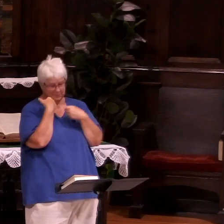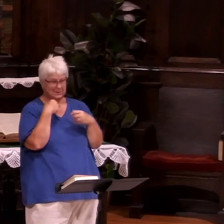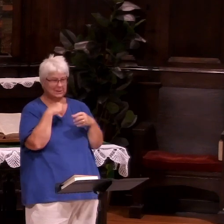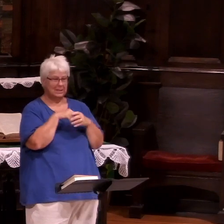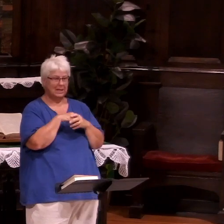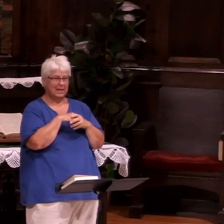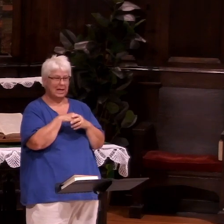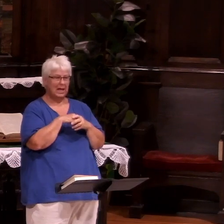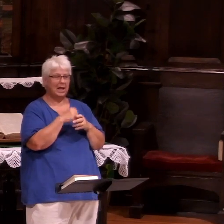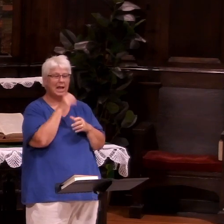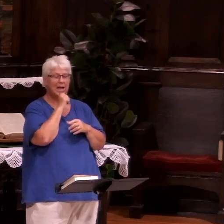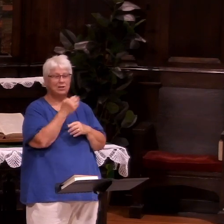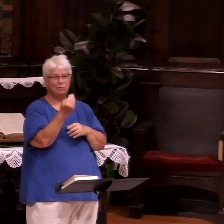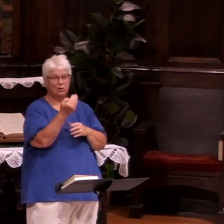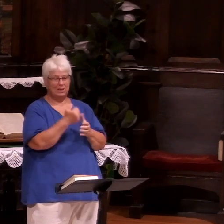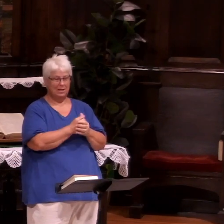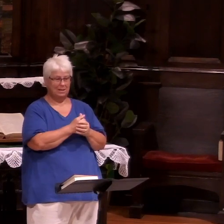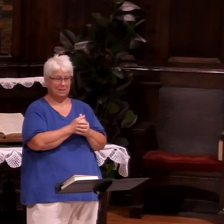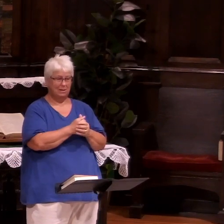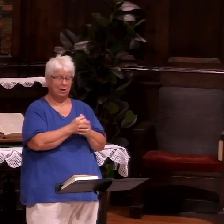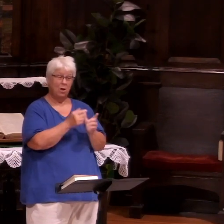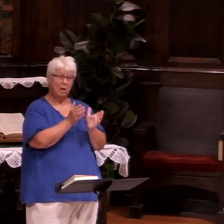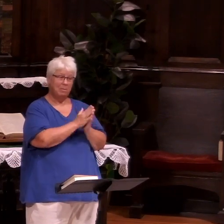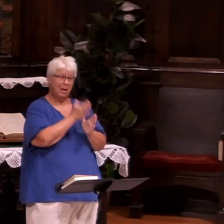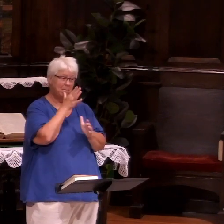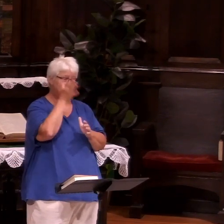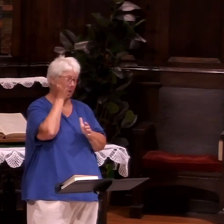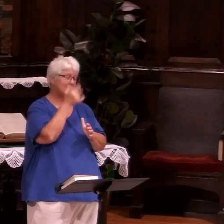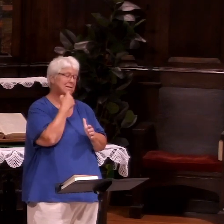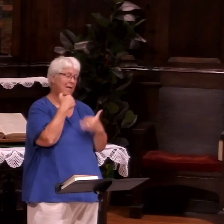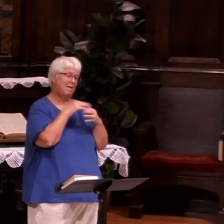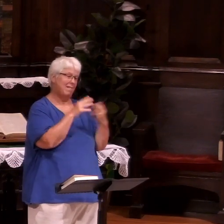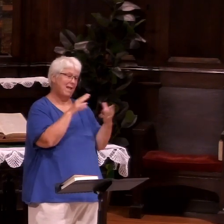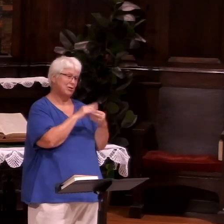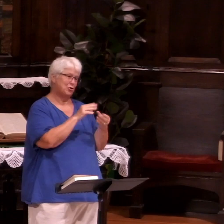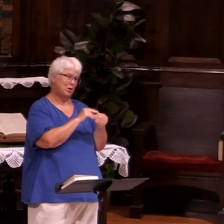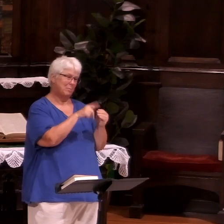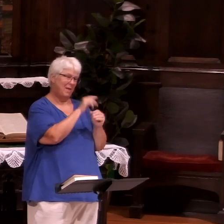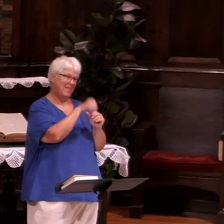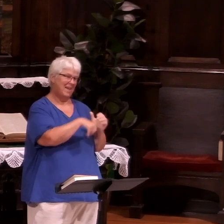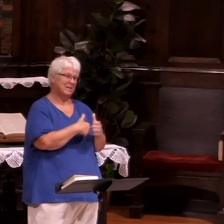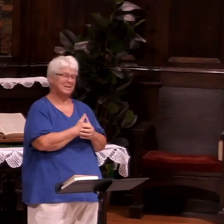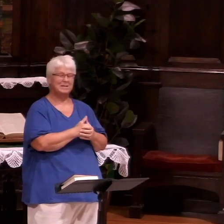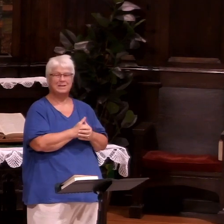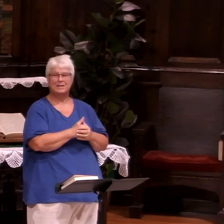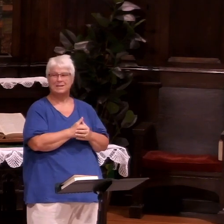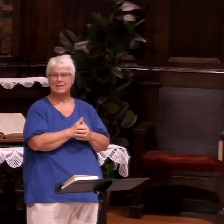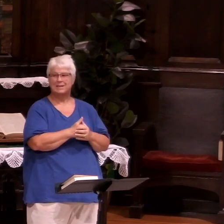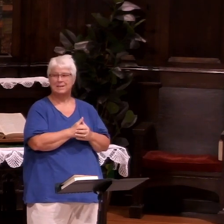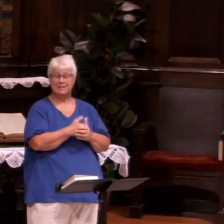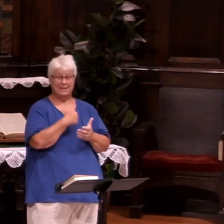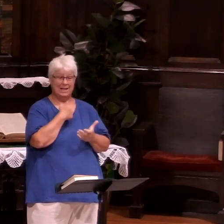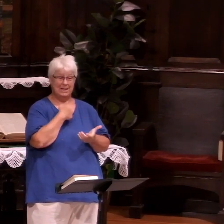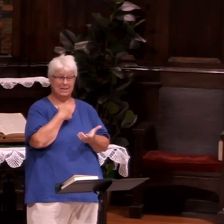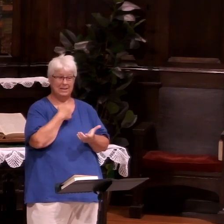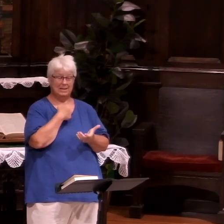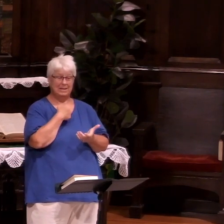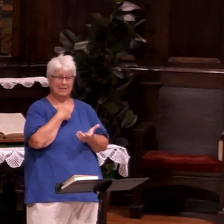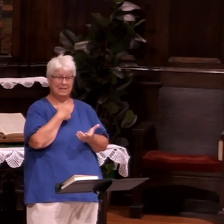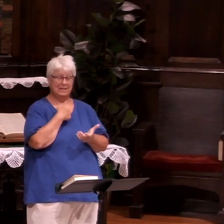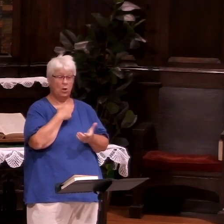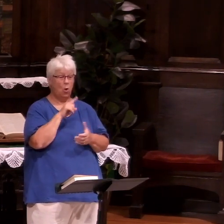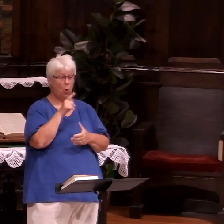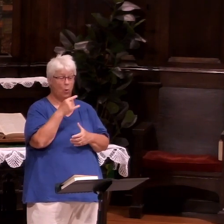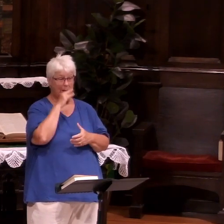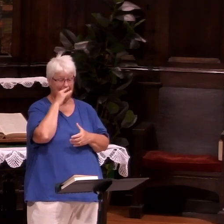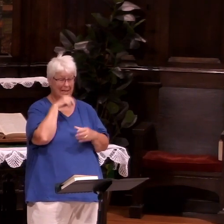booth. At 14, you can call my parents, they've got plenty of stories. I was like the